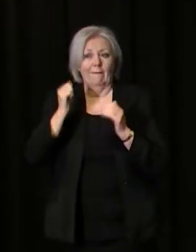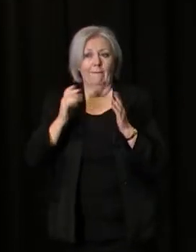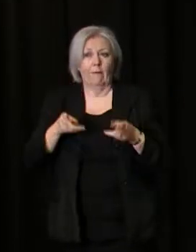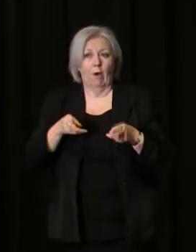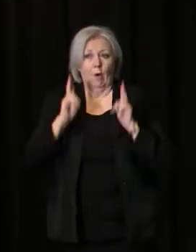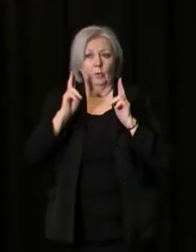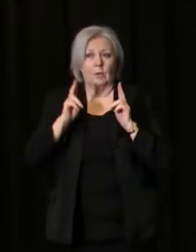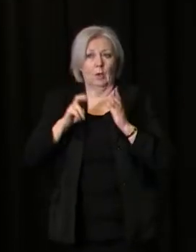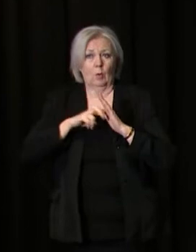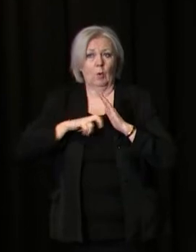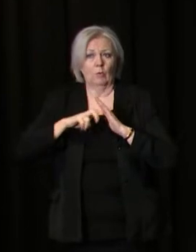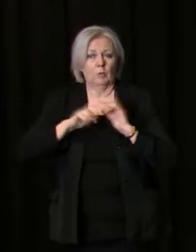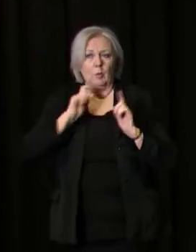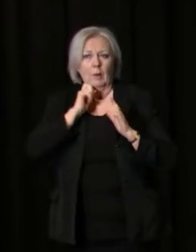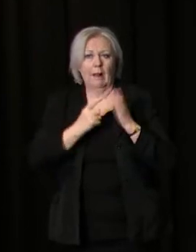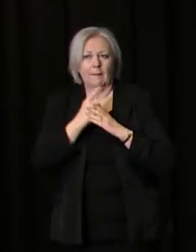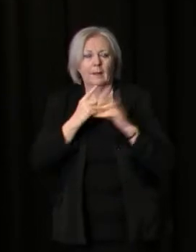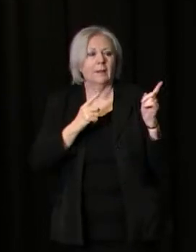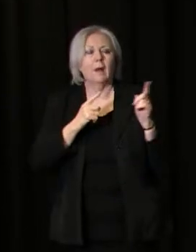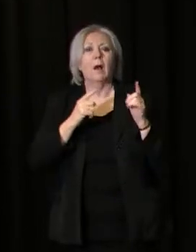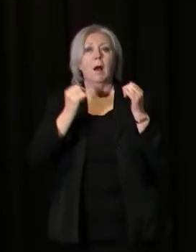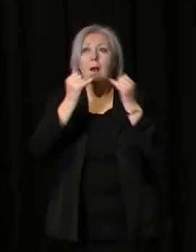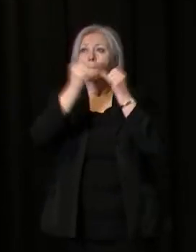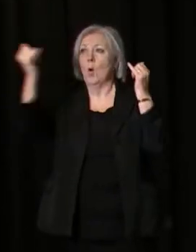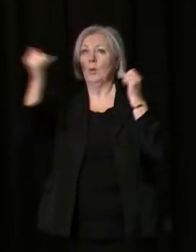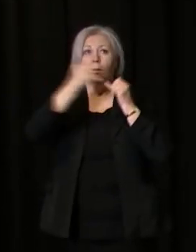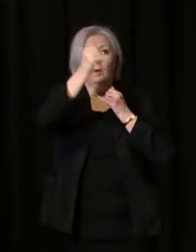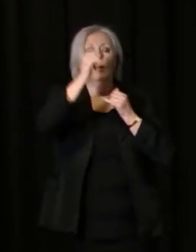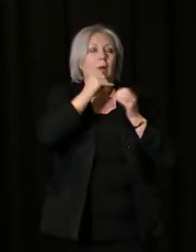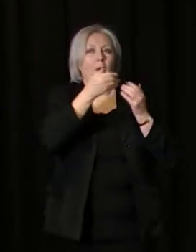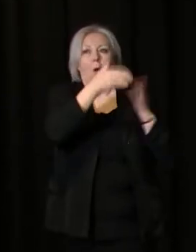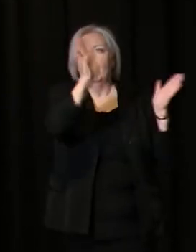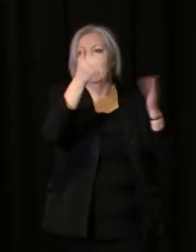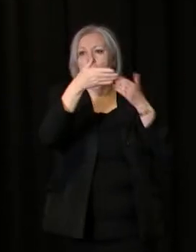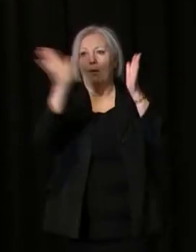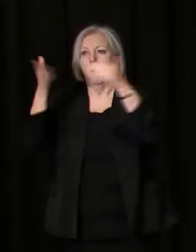We've got hotel quarantine options for those. Yeah, no, the border will be open. The border will be open.